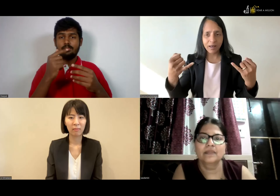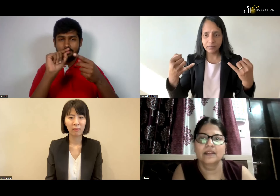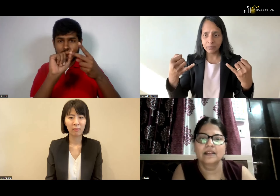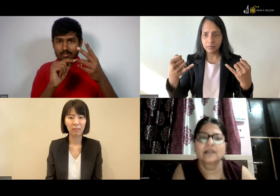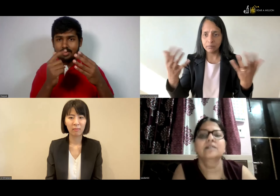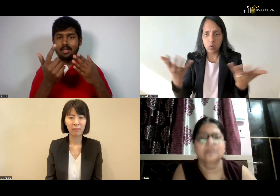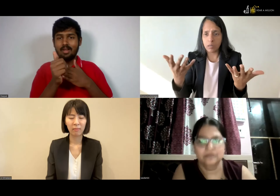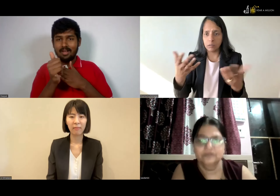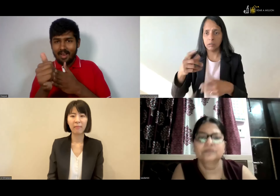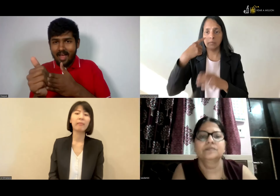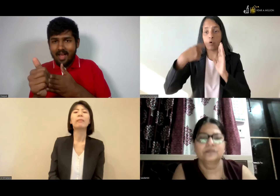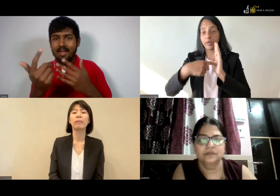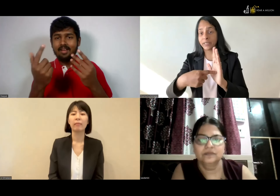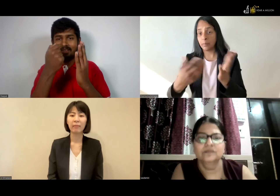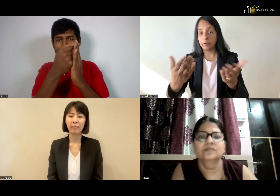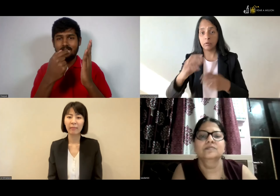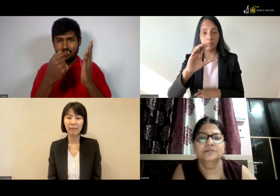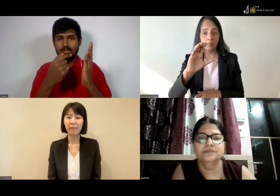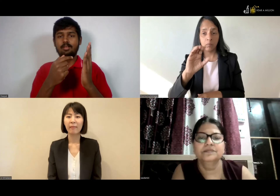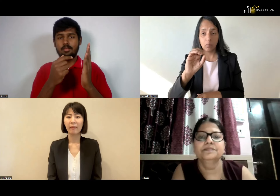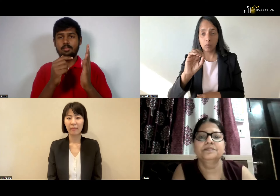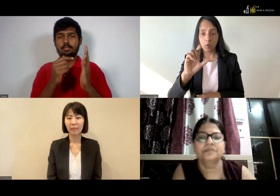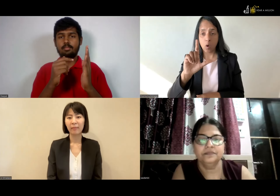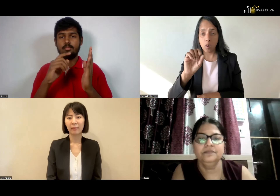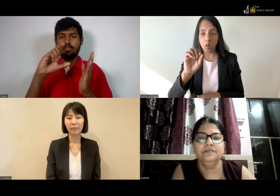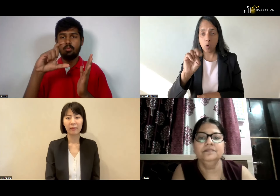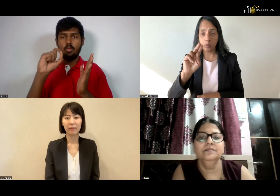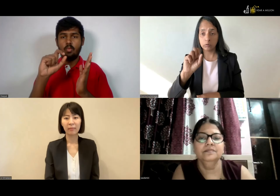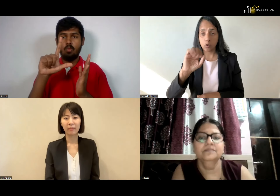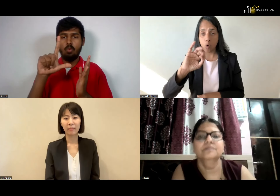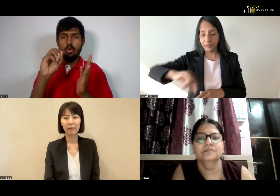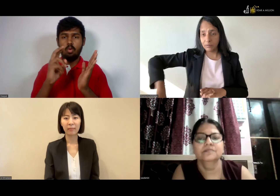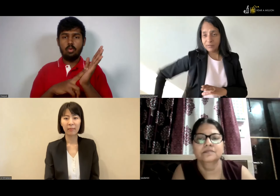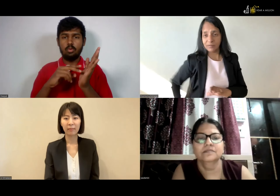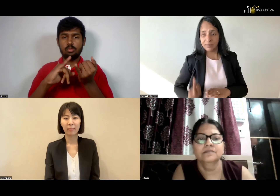whatever guidelines that are there, the rules that are there,